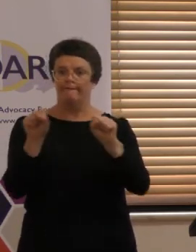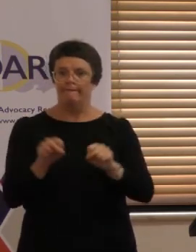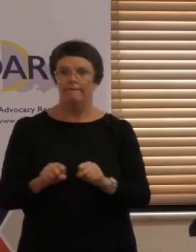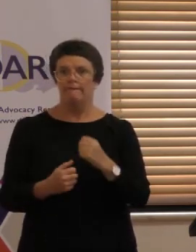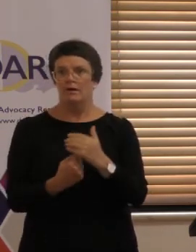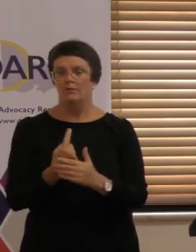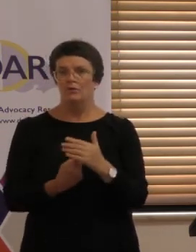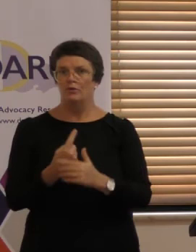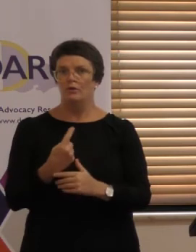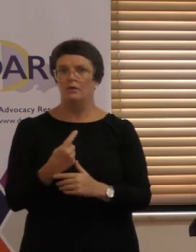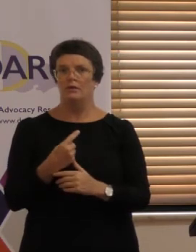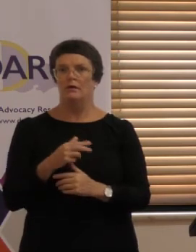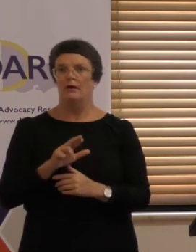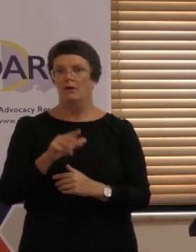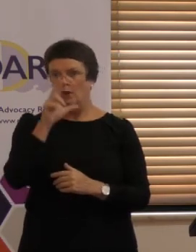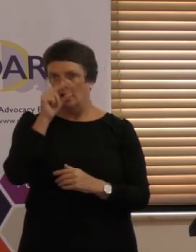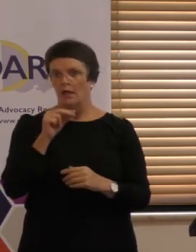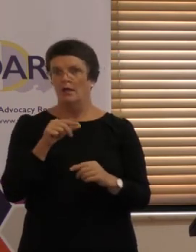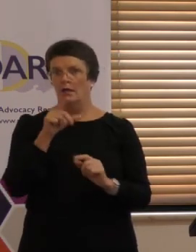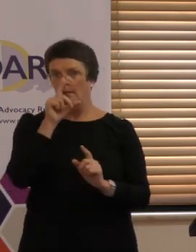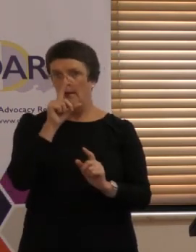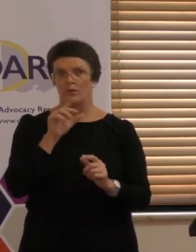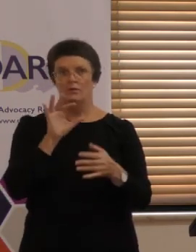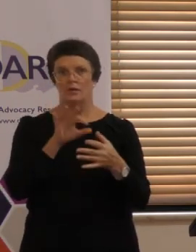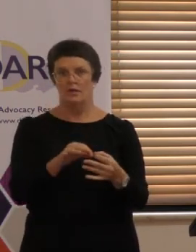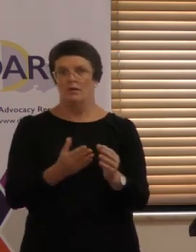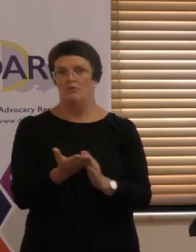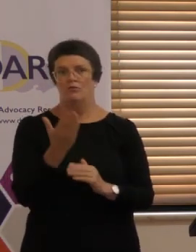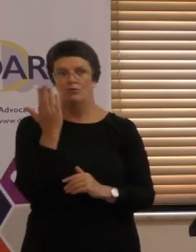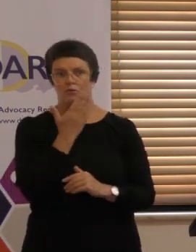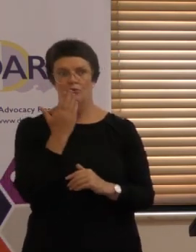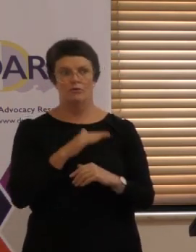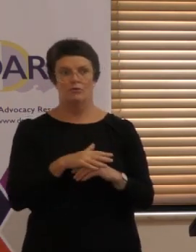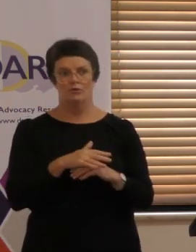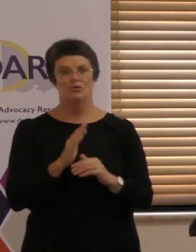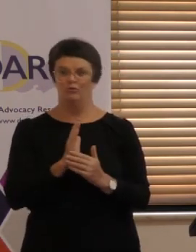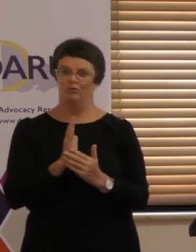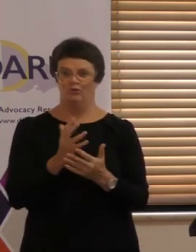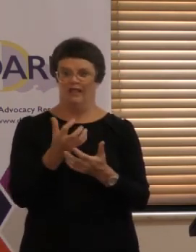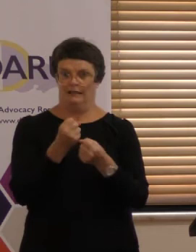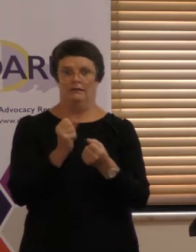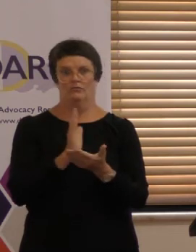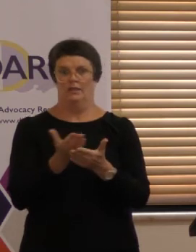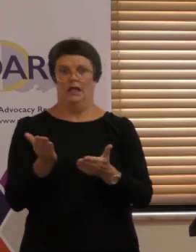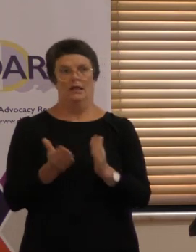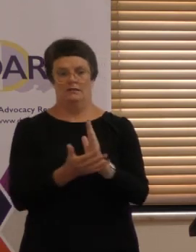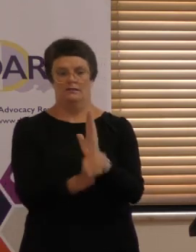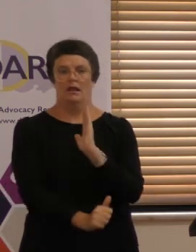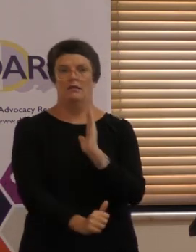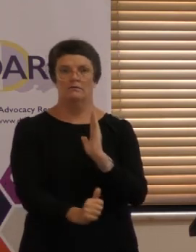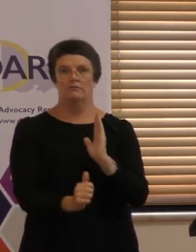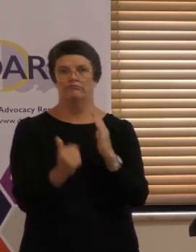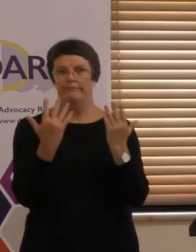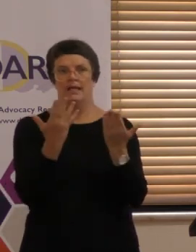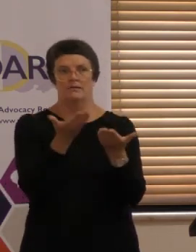young people to engage through best schooling in practical work skills, and then for careers advisors and others